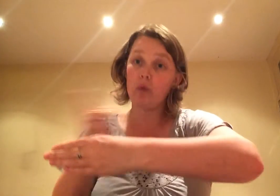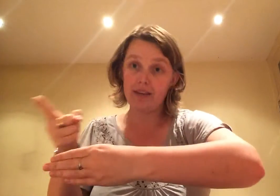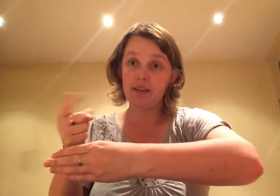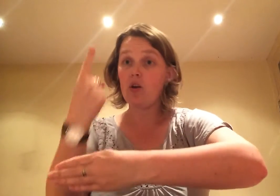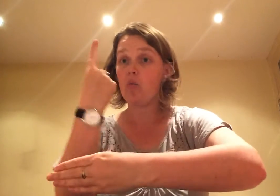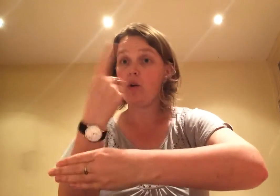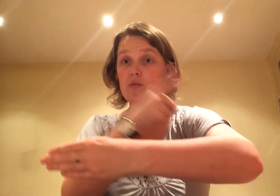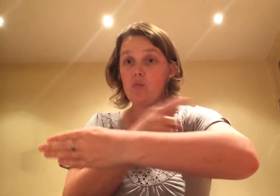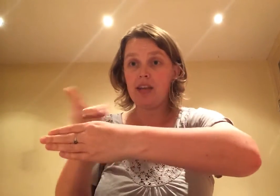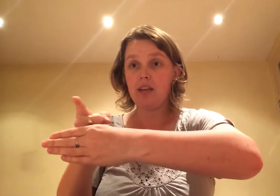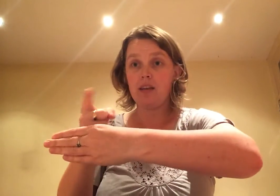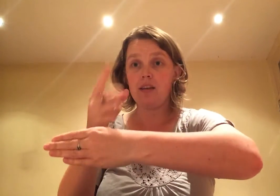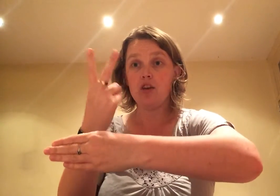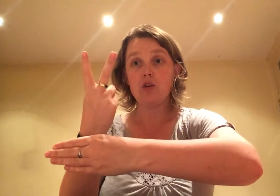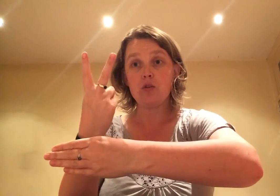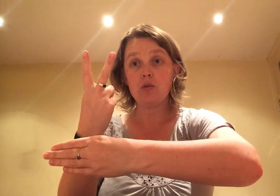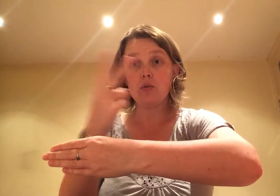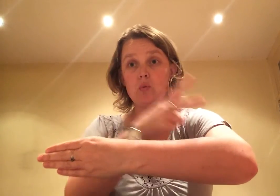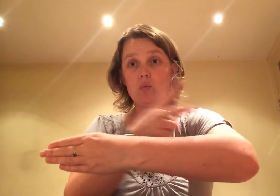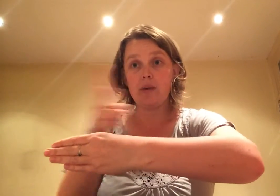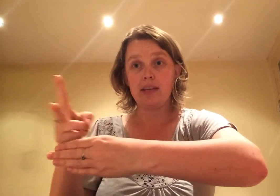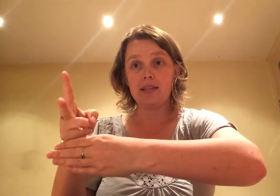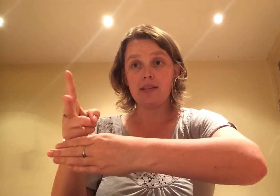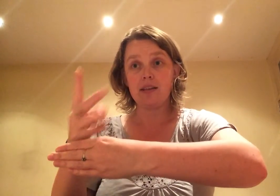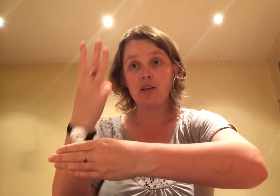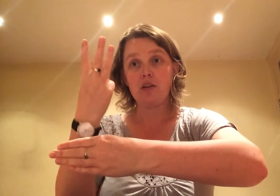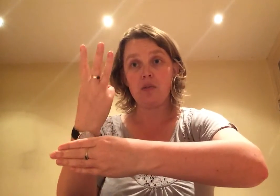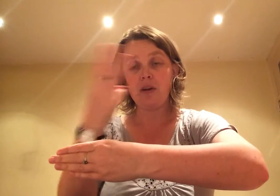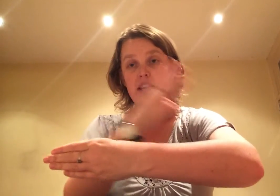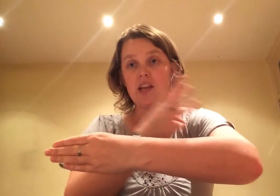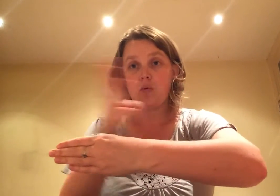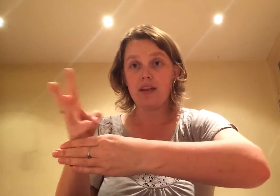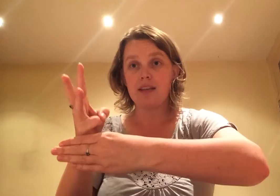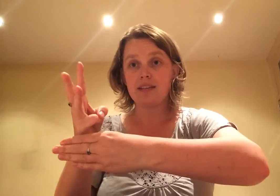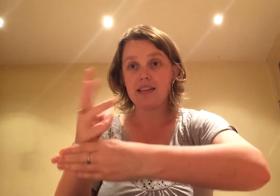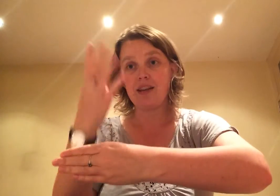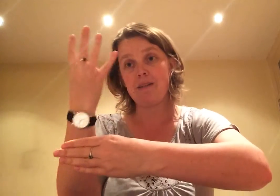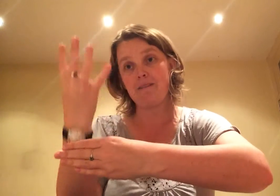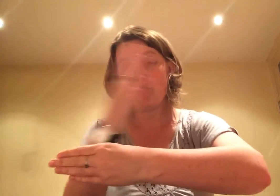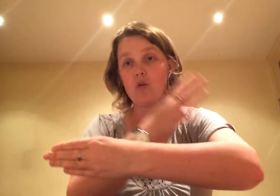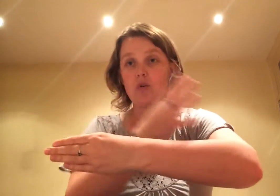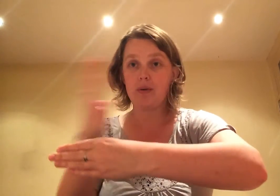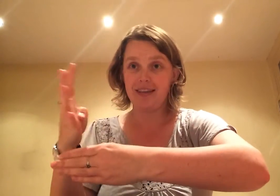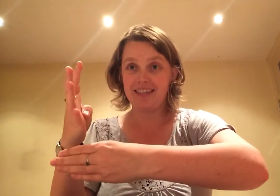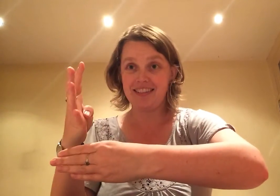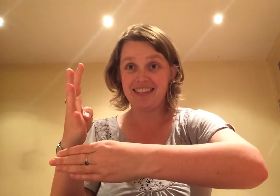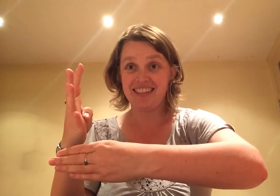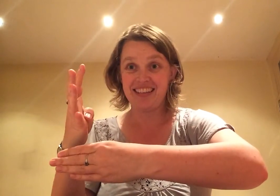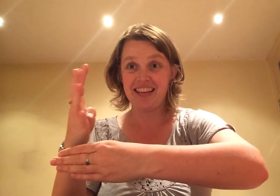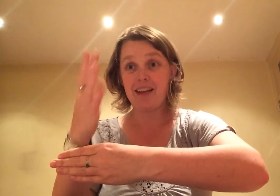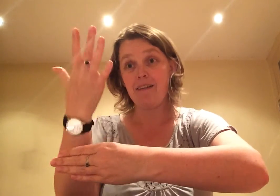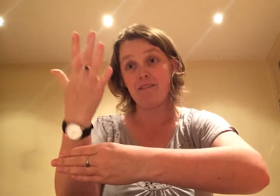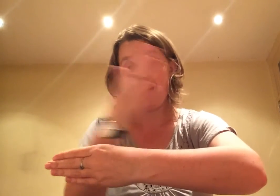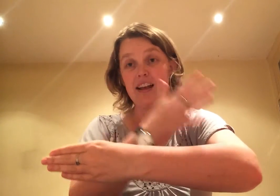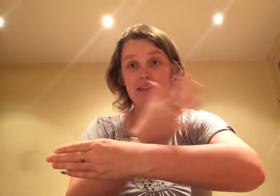Week. 1 week, 2 weeks, 3 weeks, 4 weeks. Okay, 5